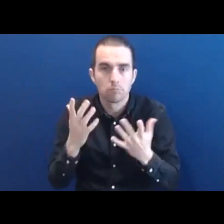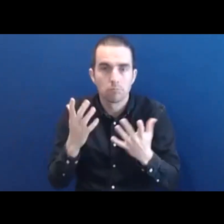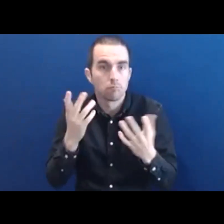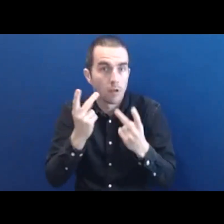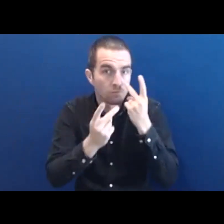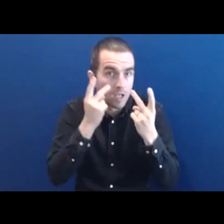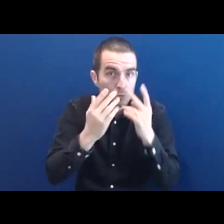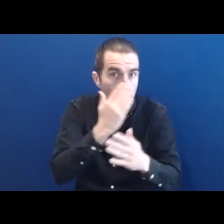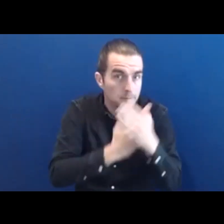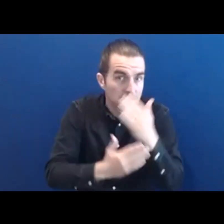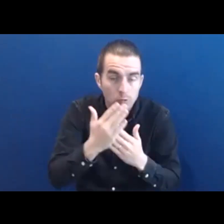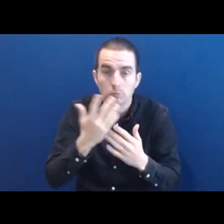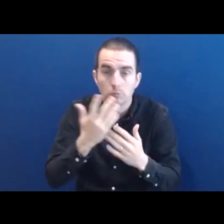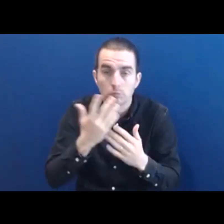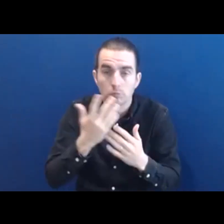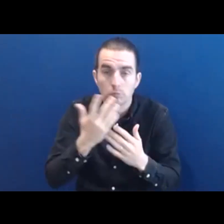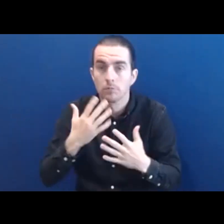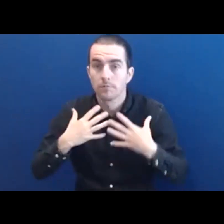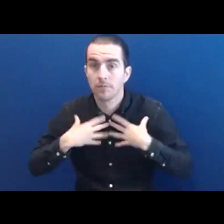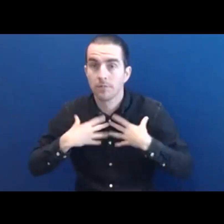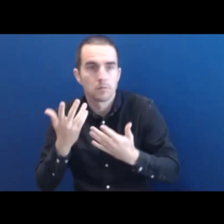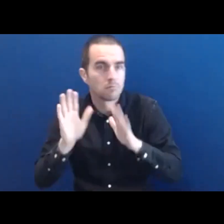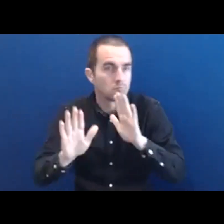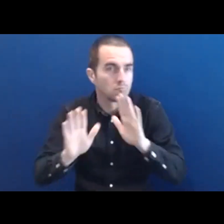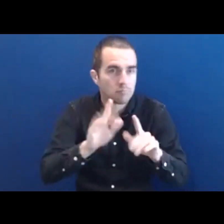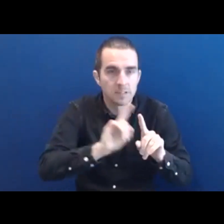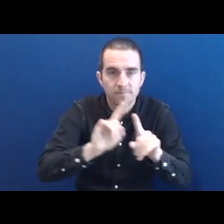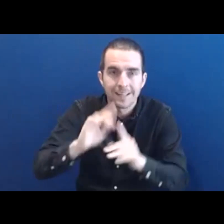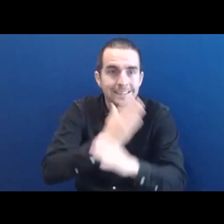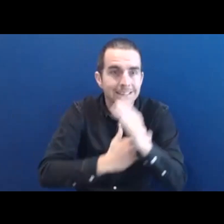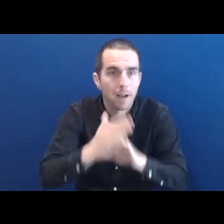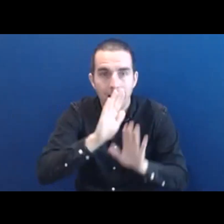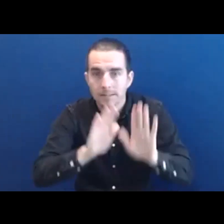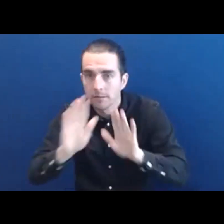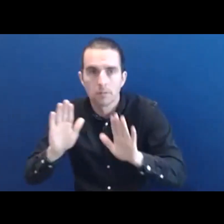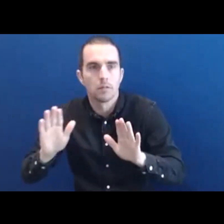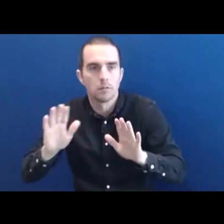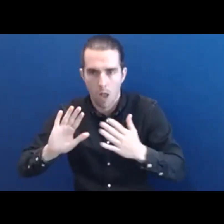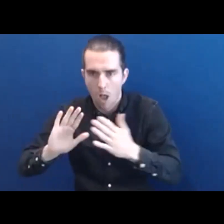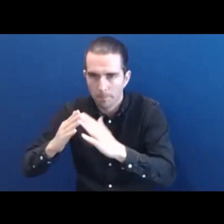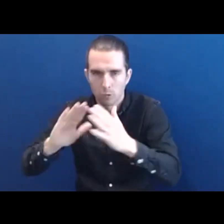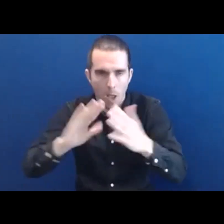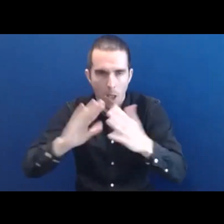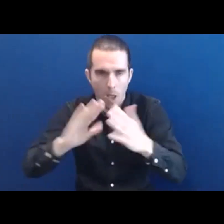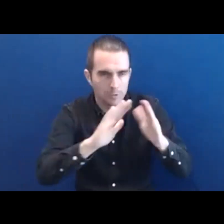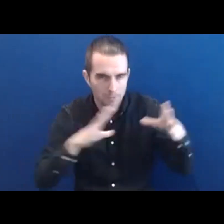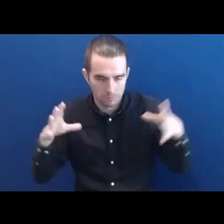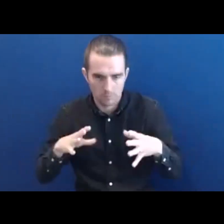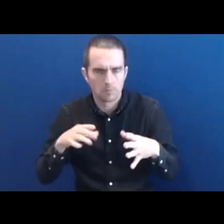experience how to make sure that when there is that one opportunity, you actually